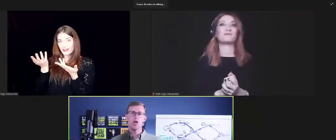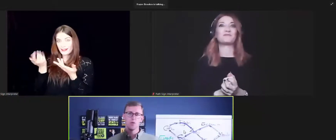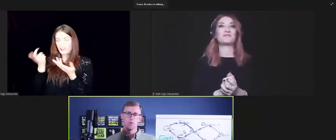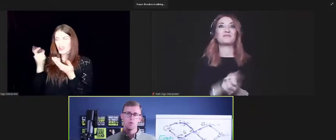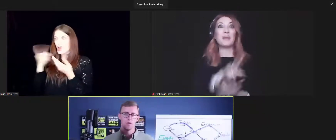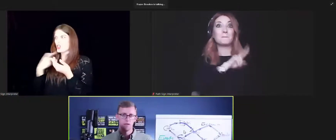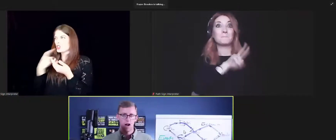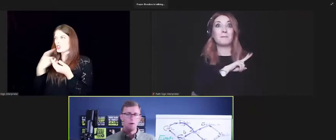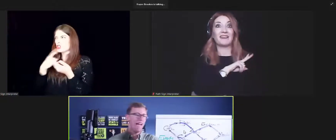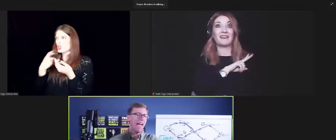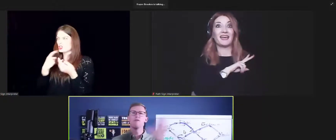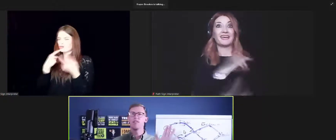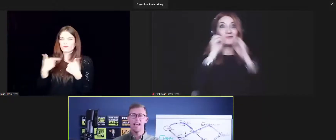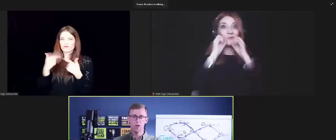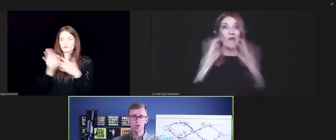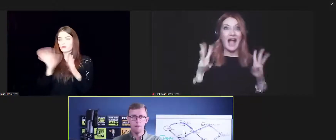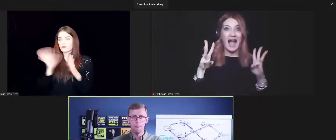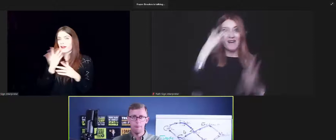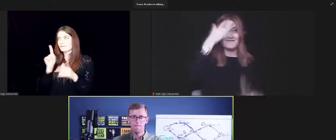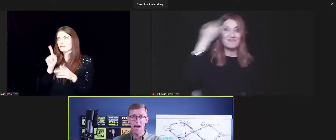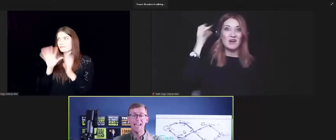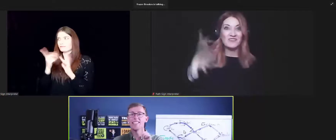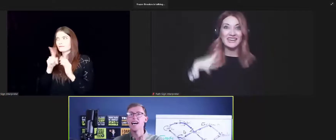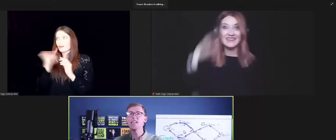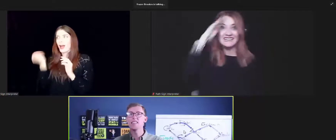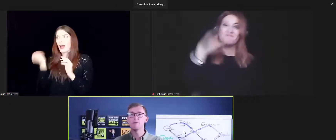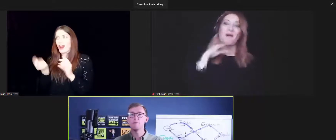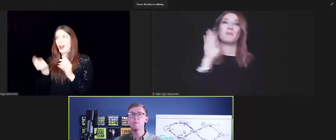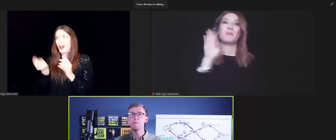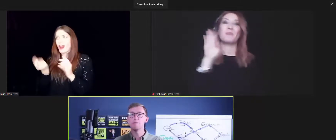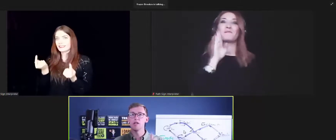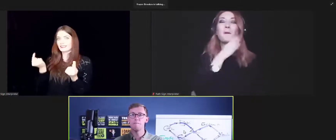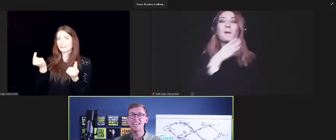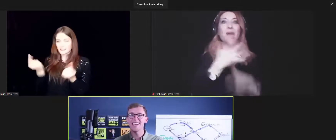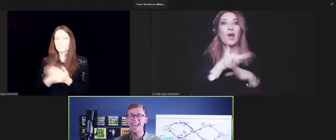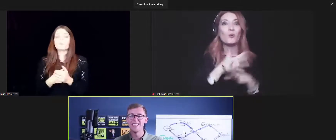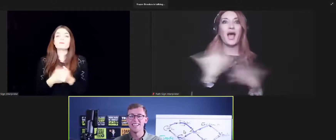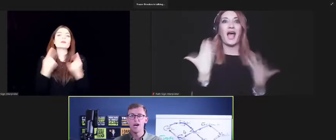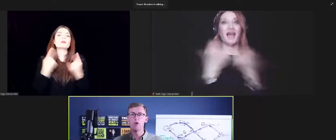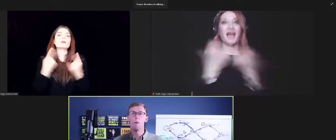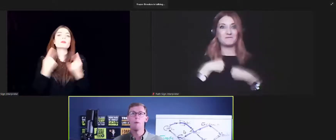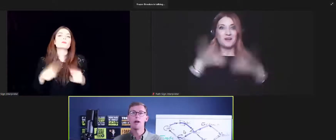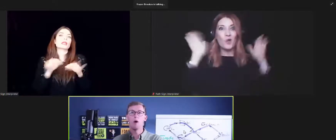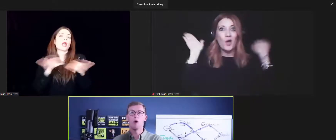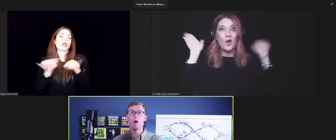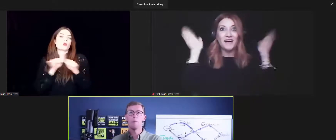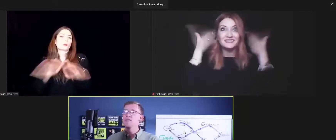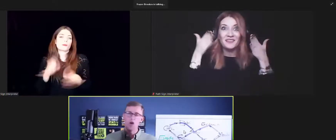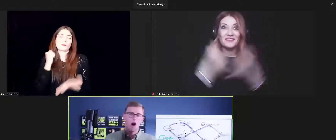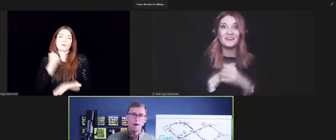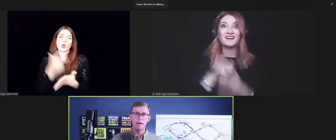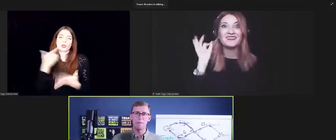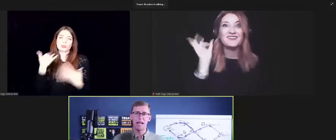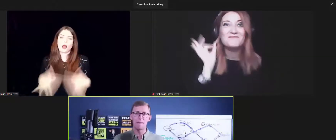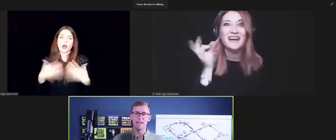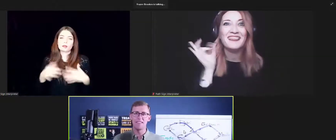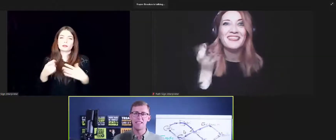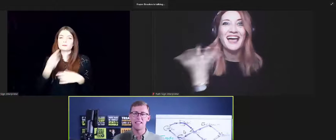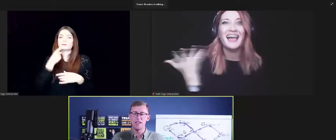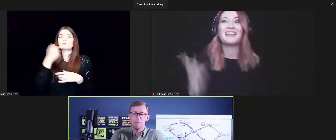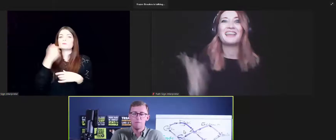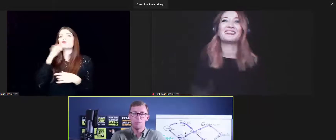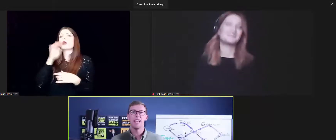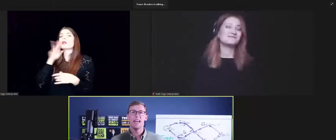do above everything else. And I can tell you this because I've been the kid growing up. There's not many people like me in